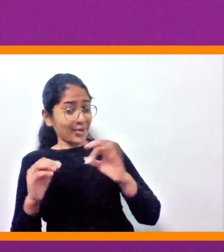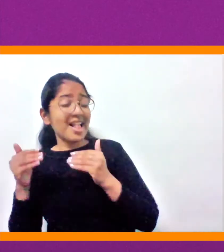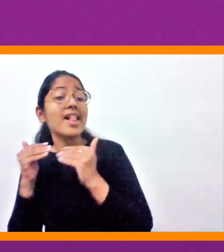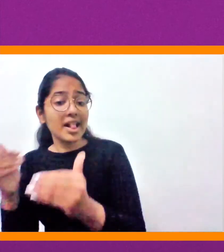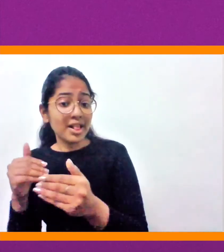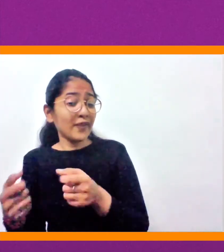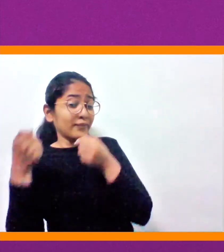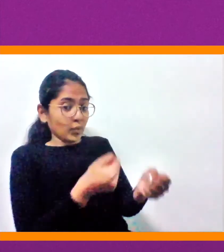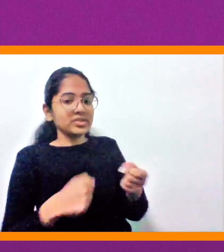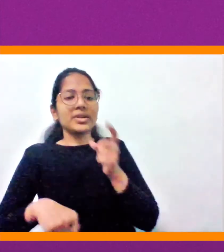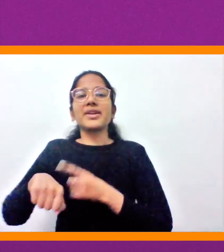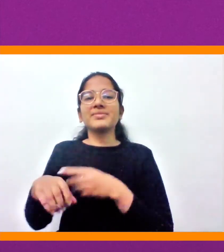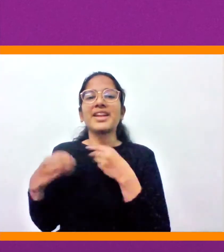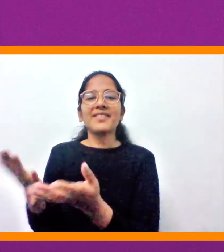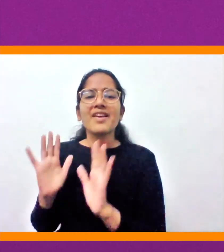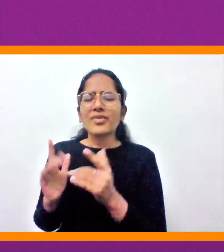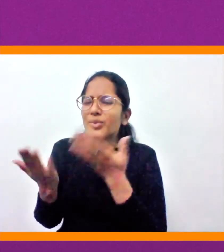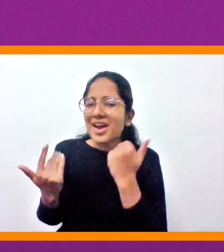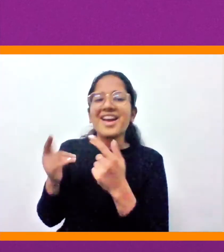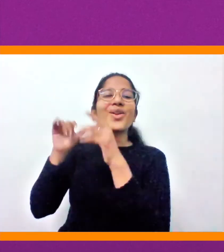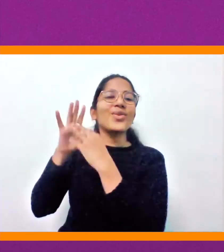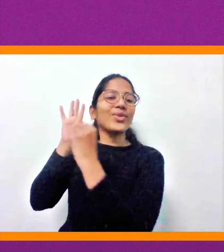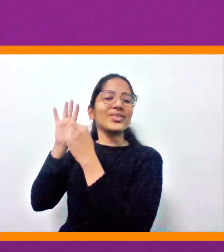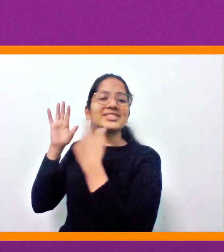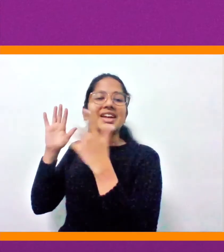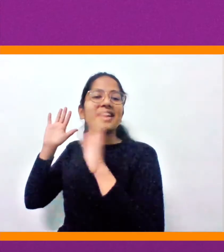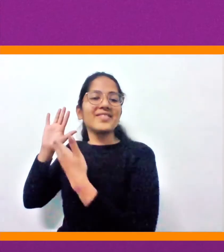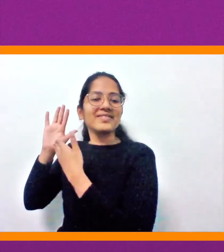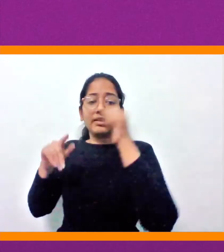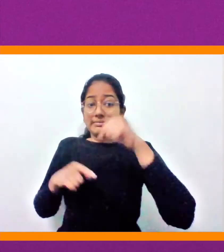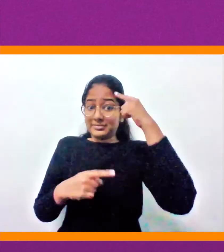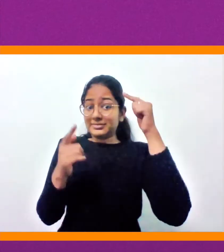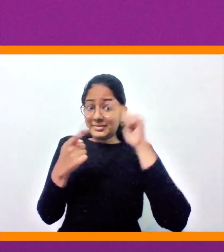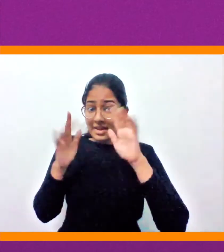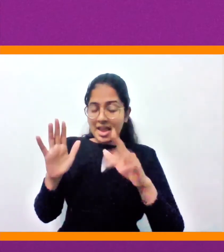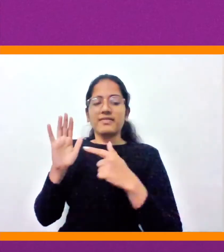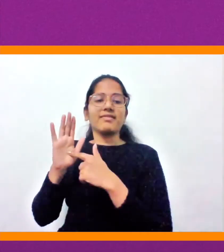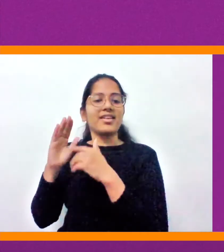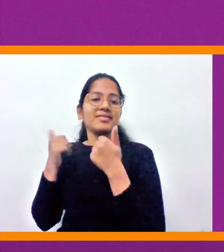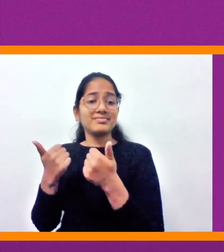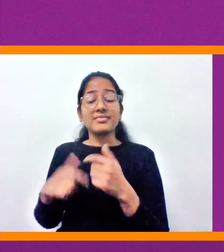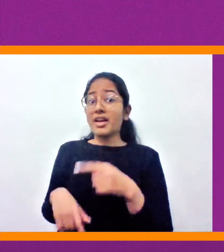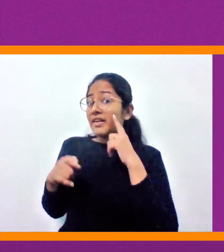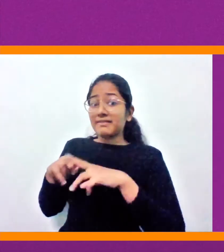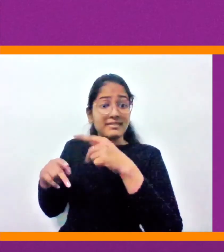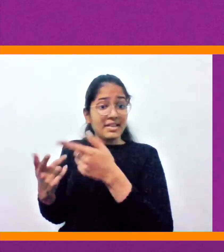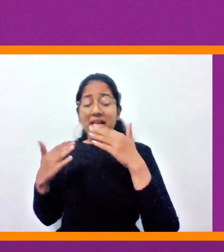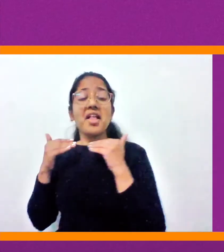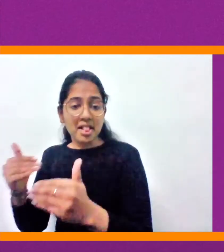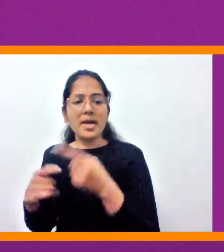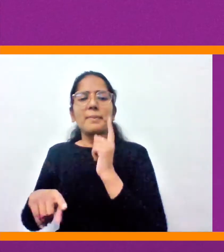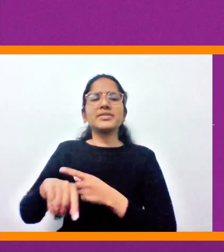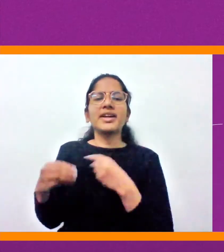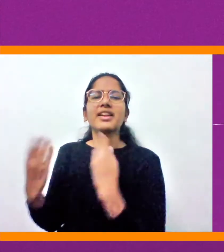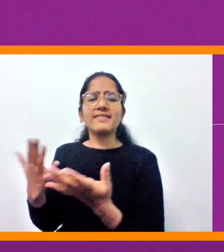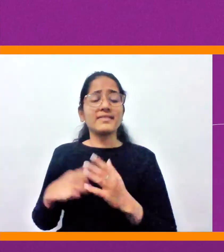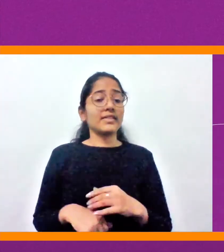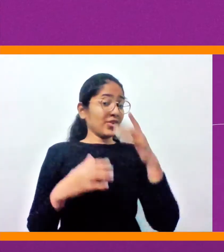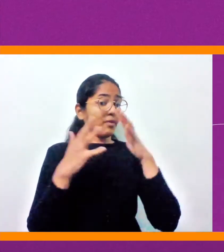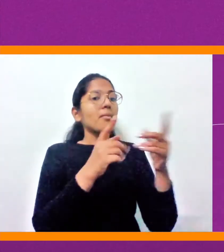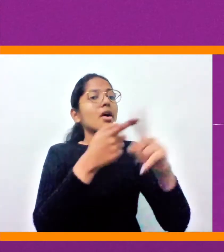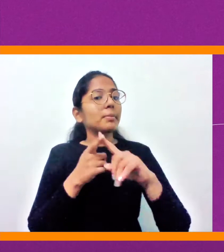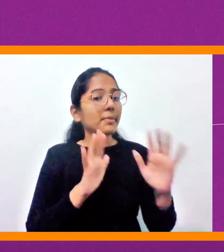fought back or submitted due to societal pressure, it begs the question of whether an individual can ever